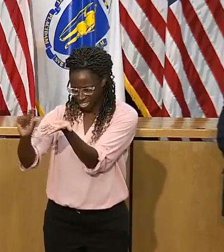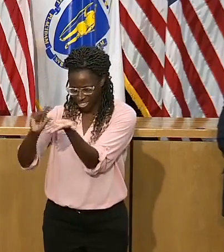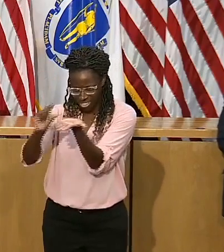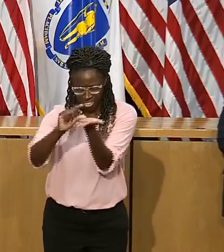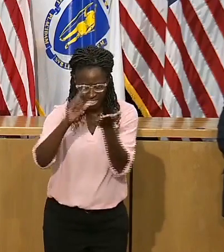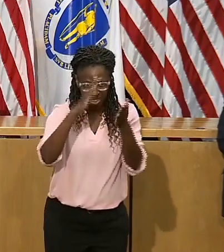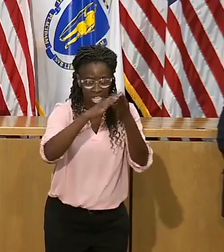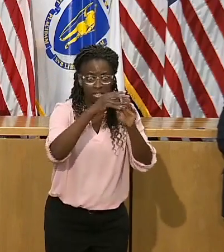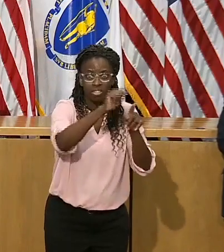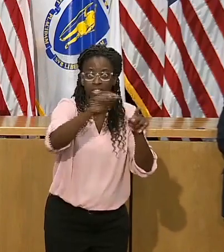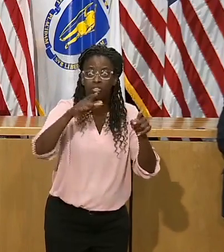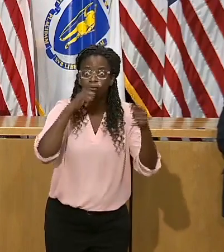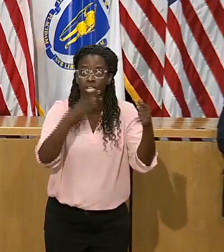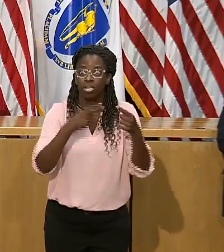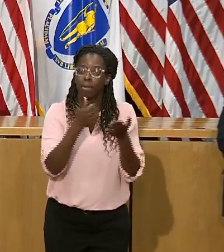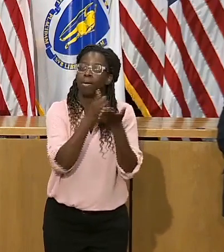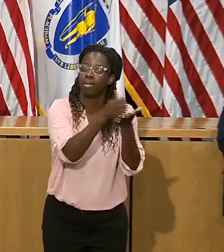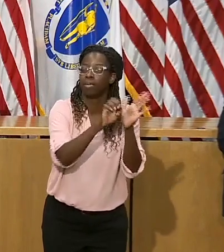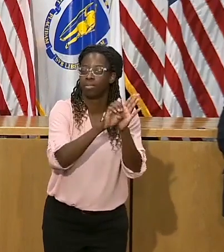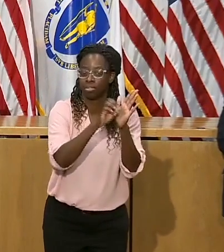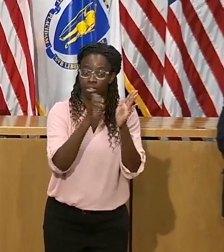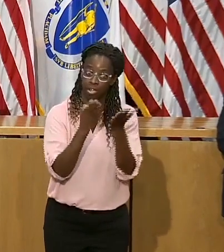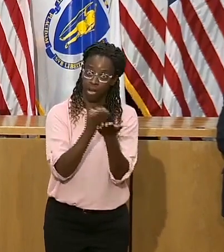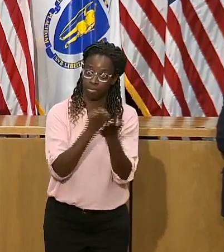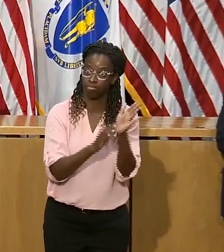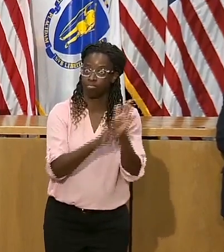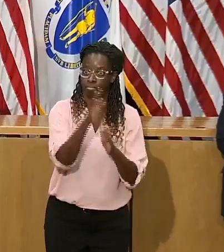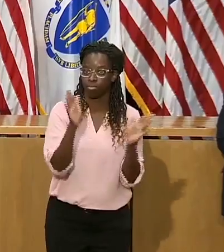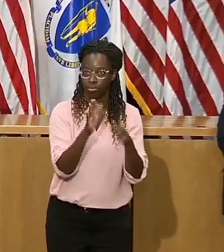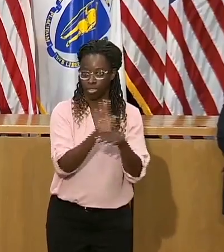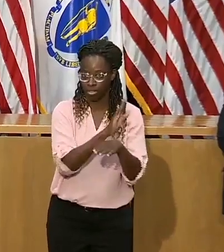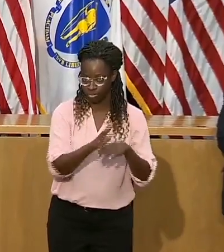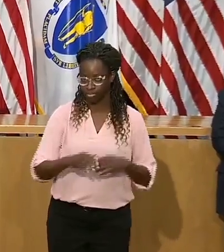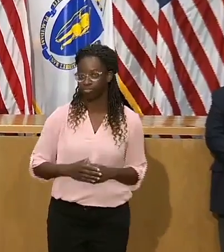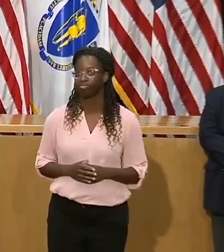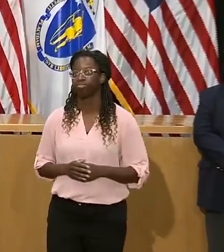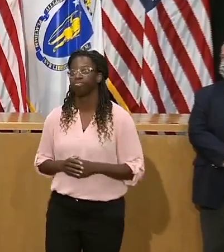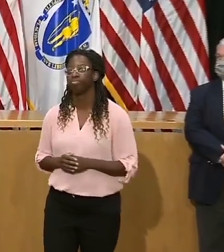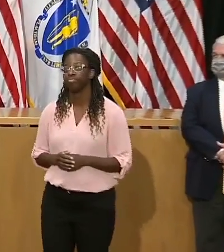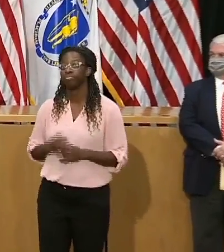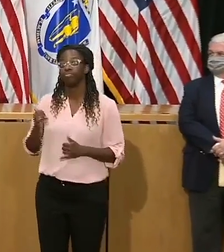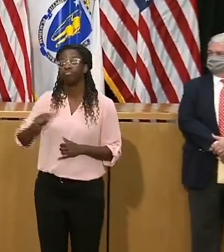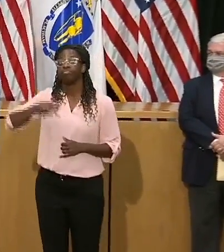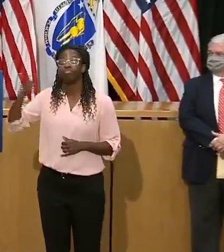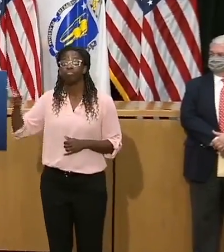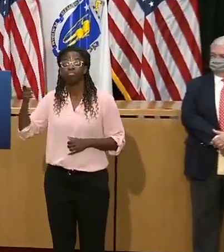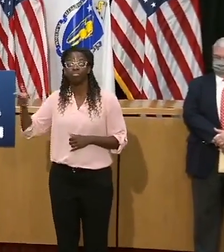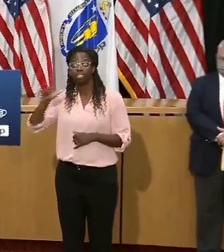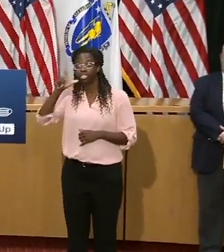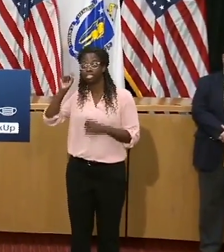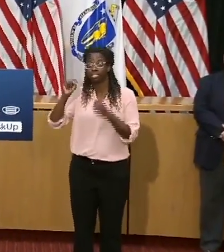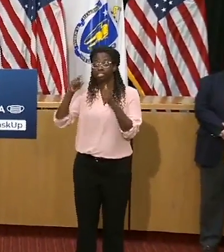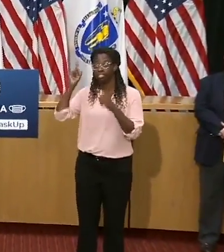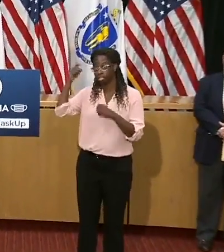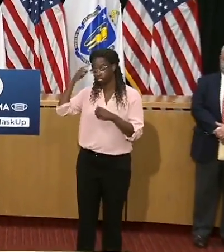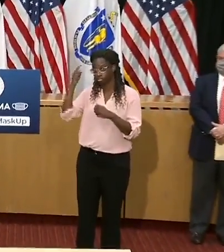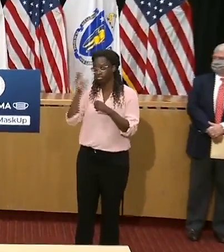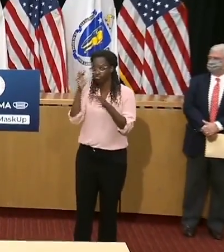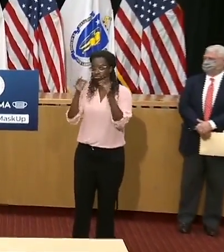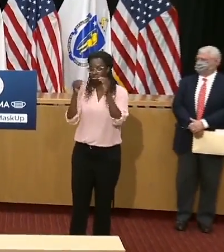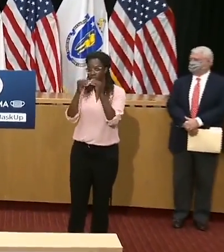over to the Lieutenant Governor who can talk more about the details with respect to some of the downtown and retail stuff.